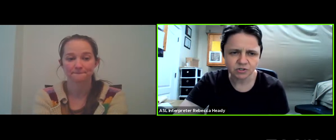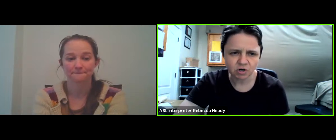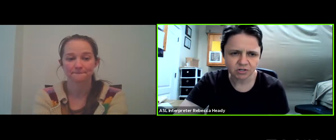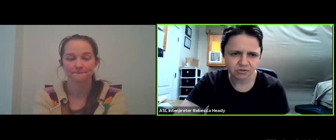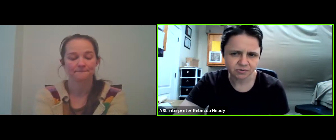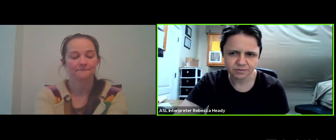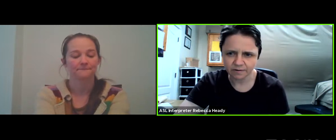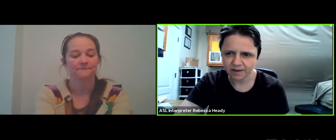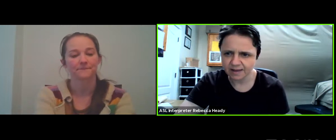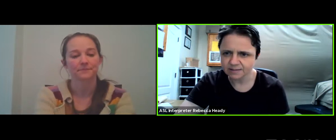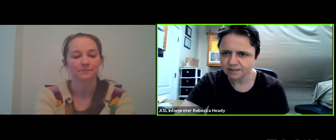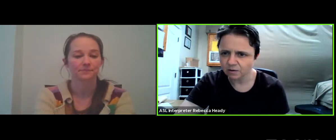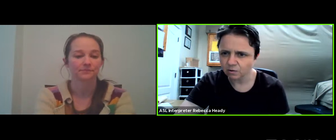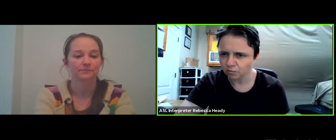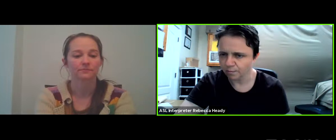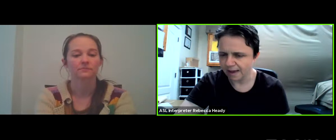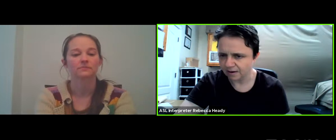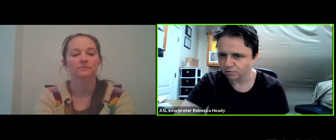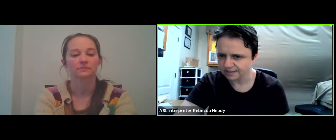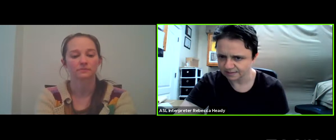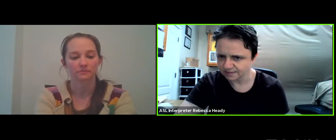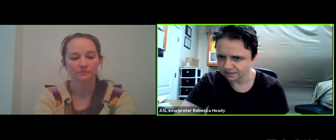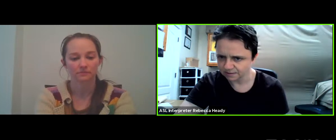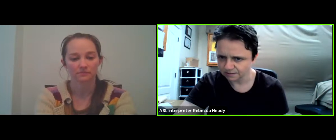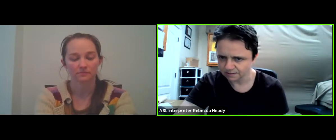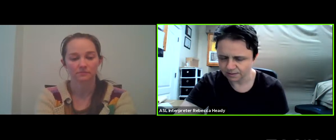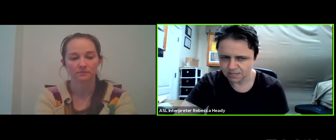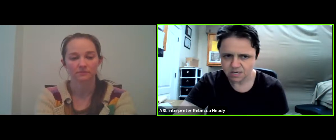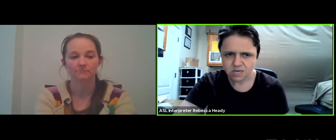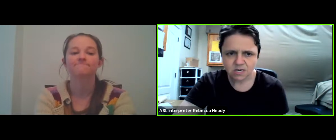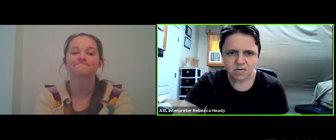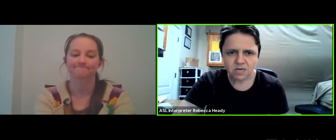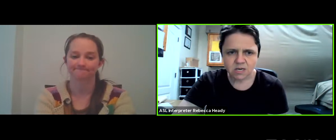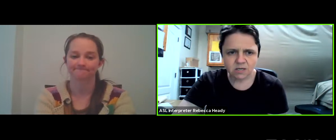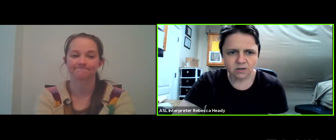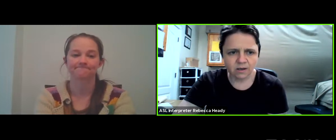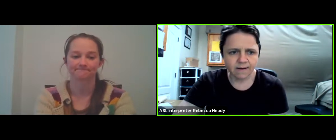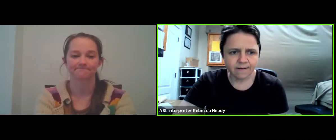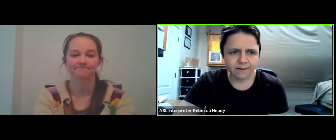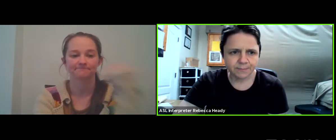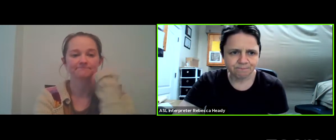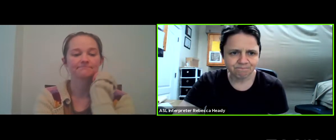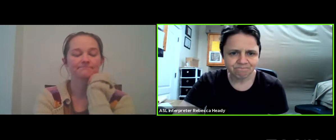types or structures of ASL grammatical sentences.